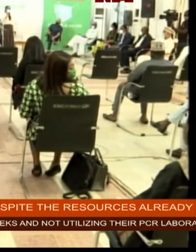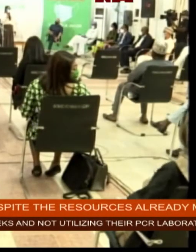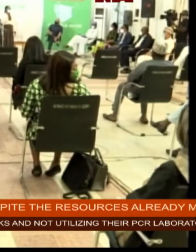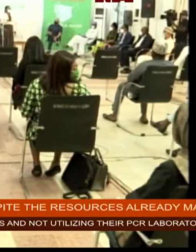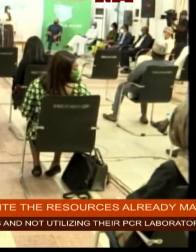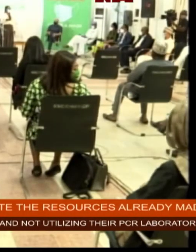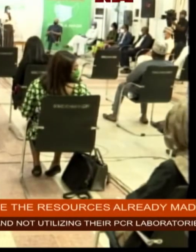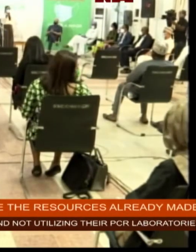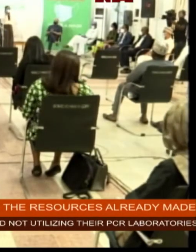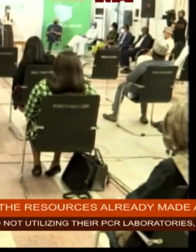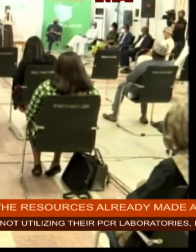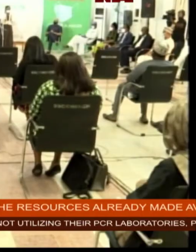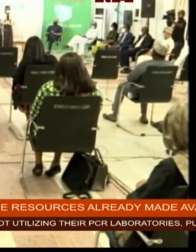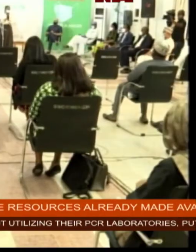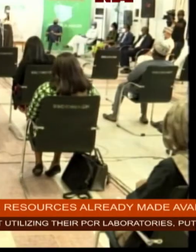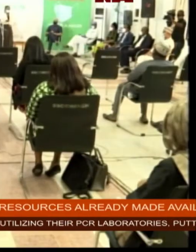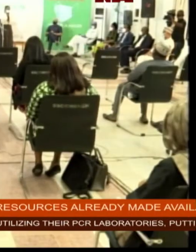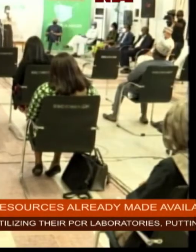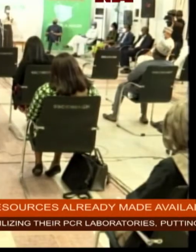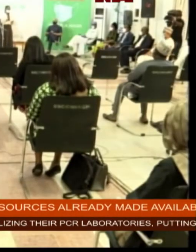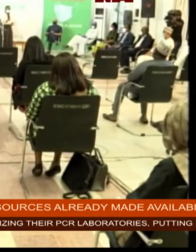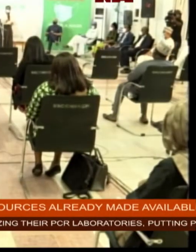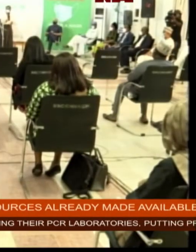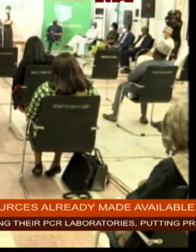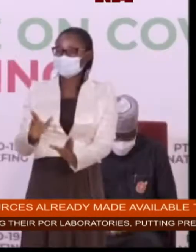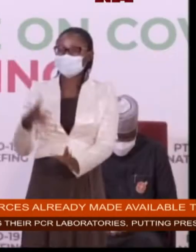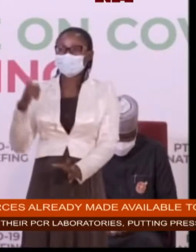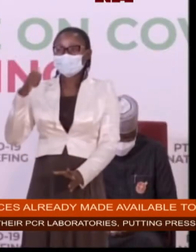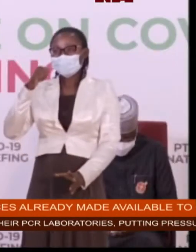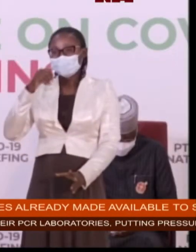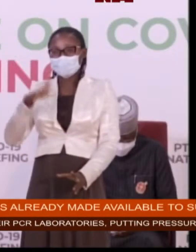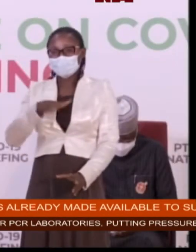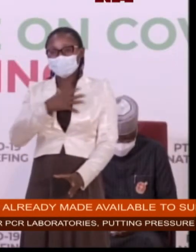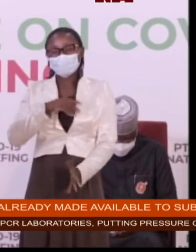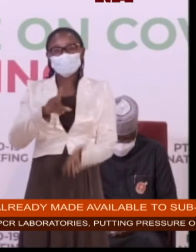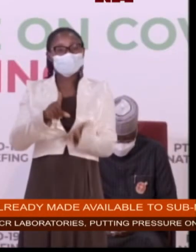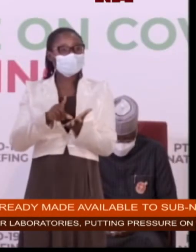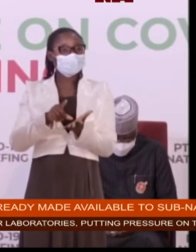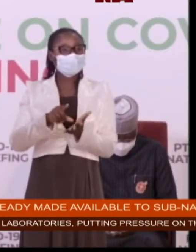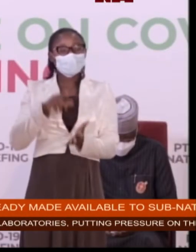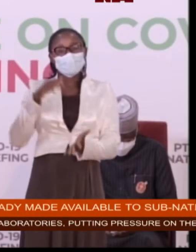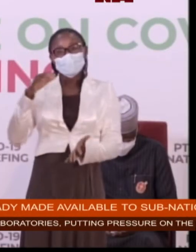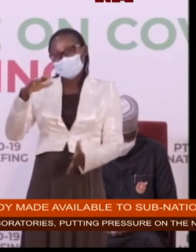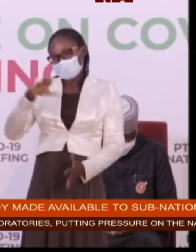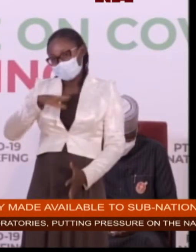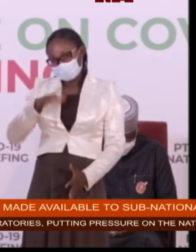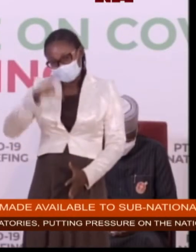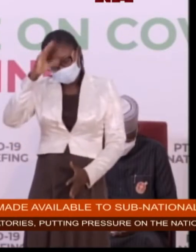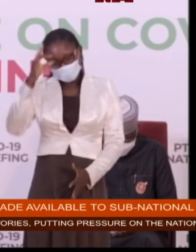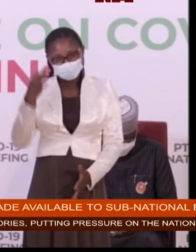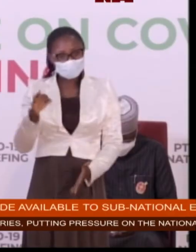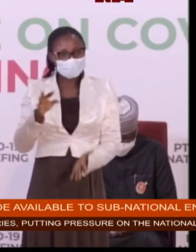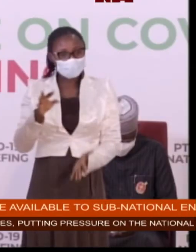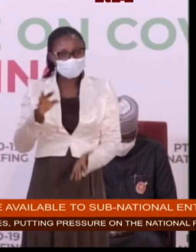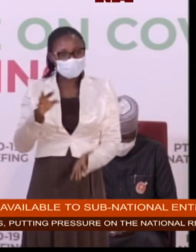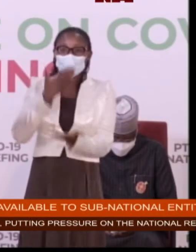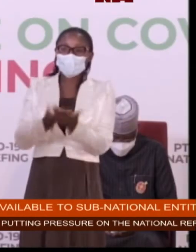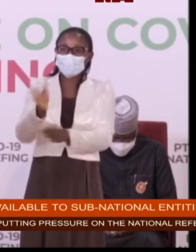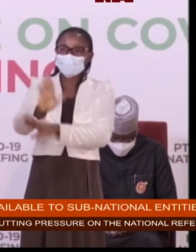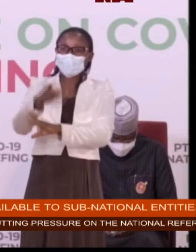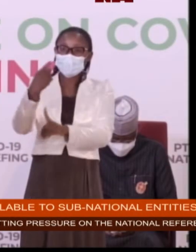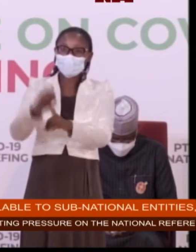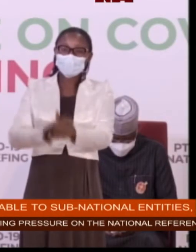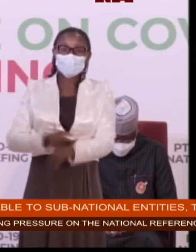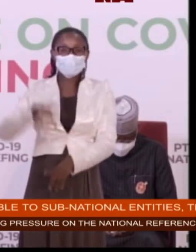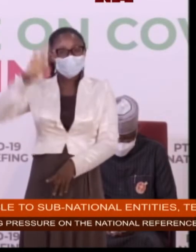distinguished guests, the medical directors, ladies and gentlemen, gentlemen of the press, good evening. From the